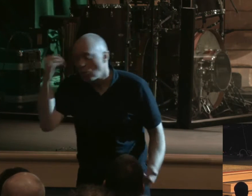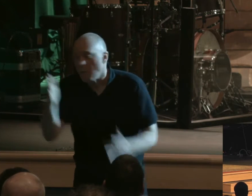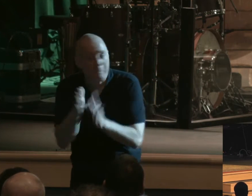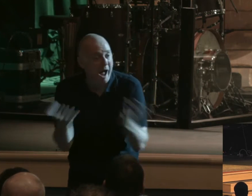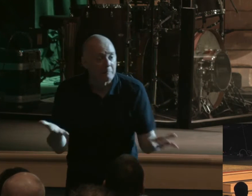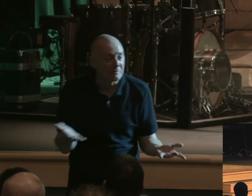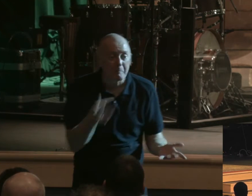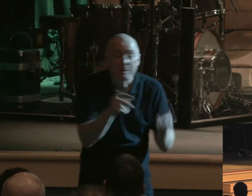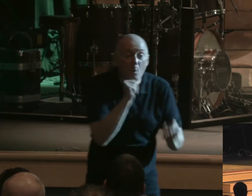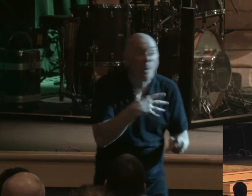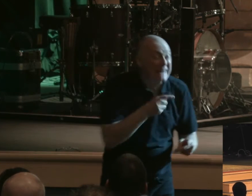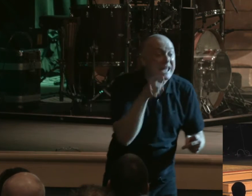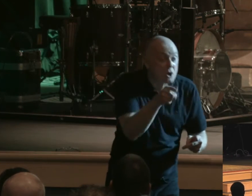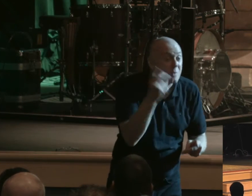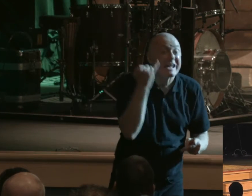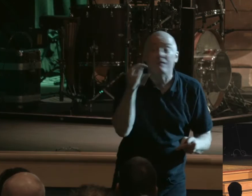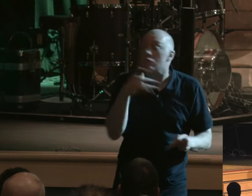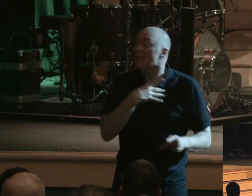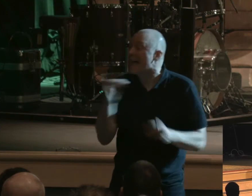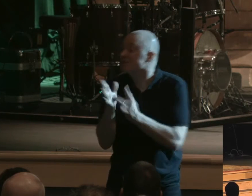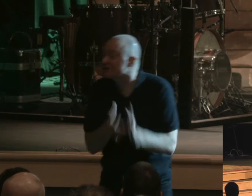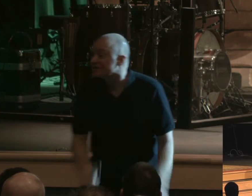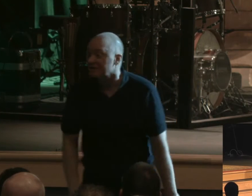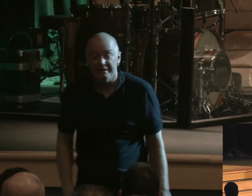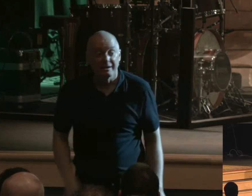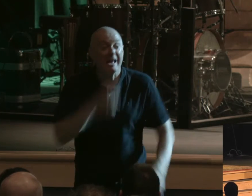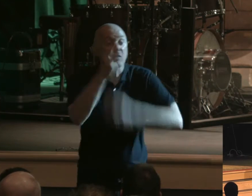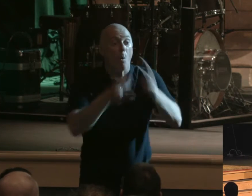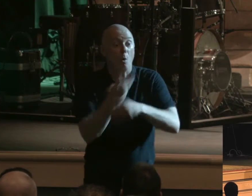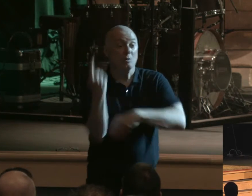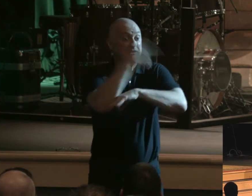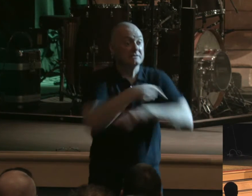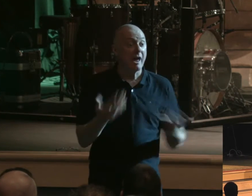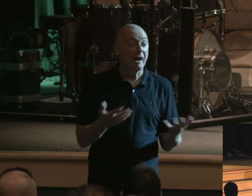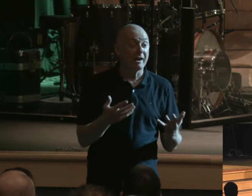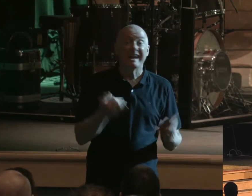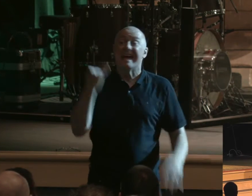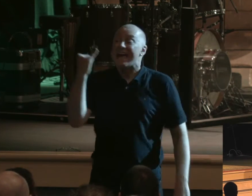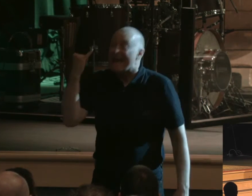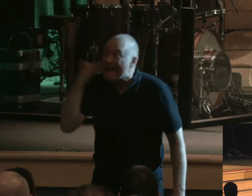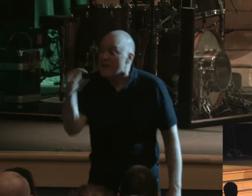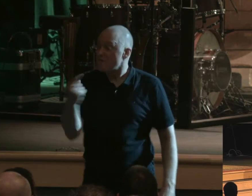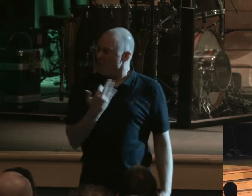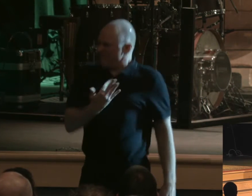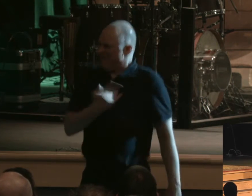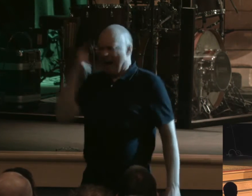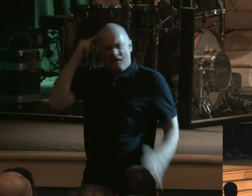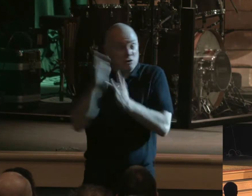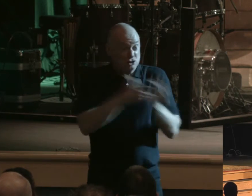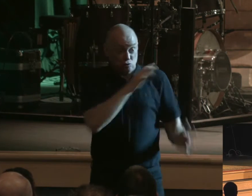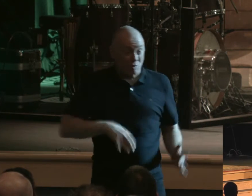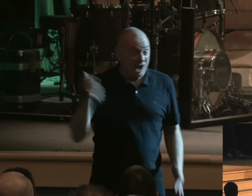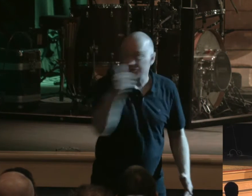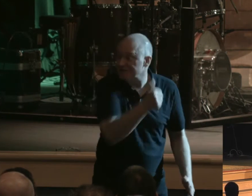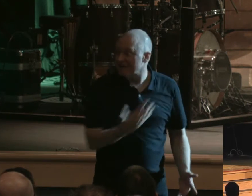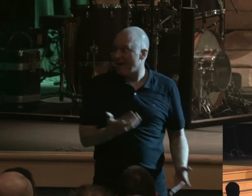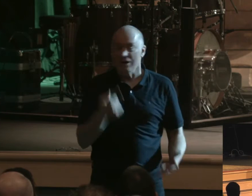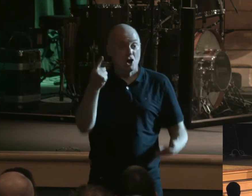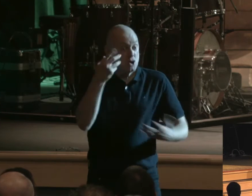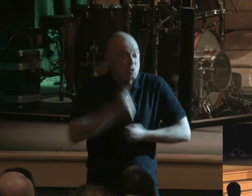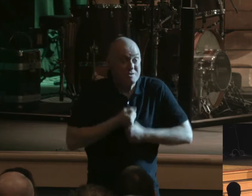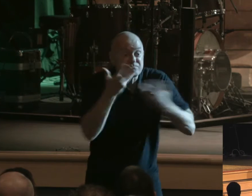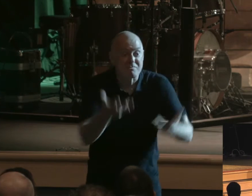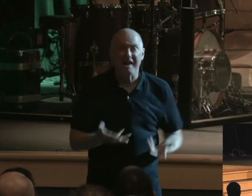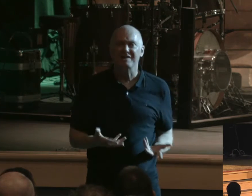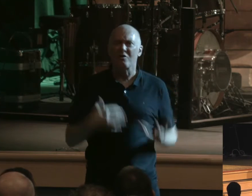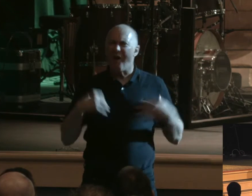Bible. At some point, especially in our world today, to be fired up for the Lord Jesus Christ, and you express